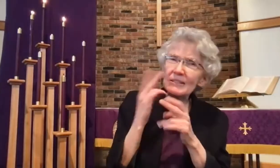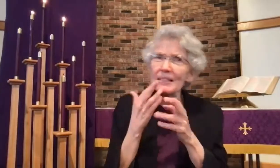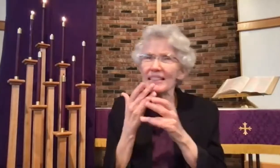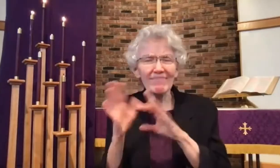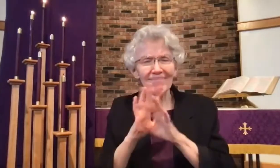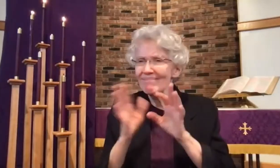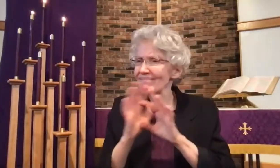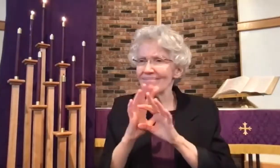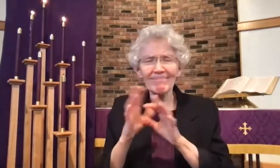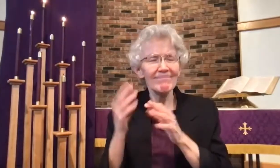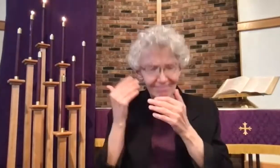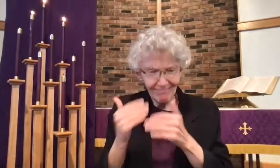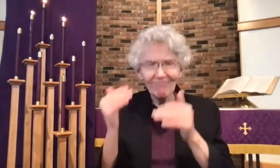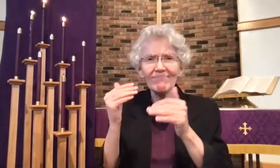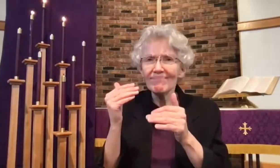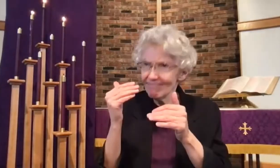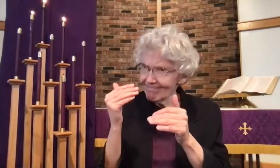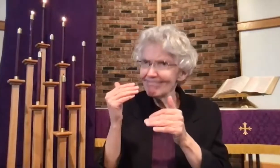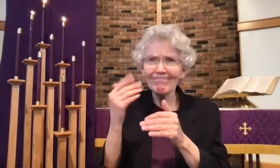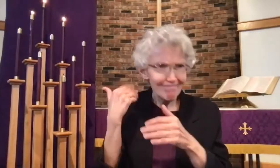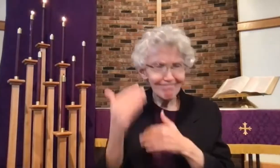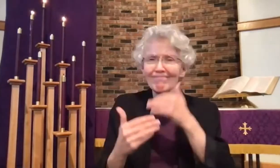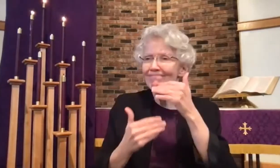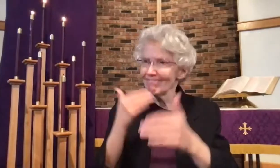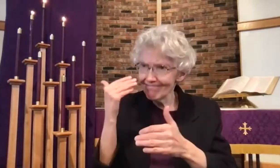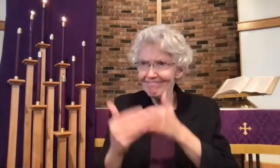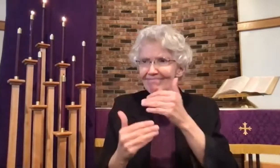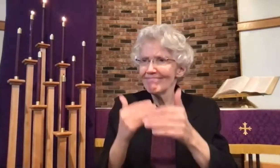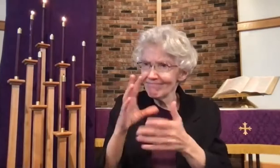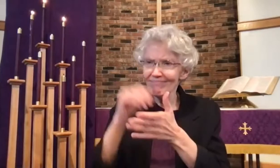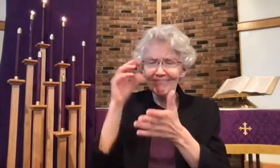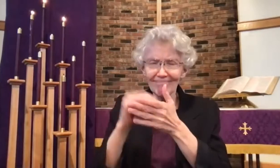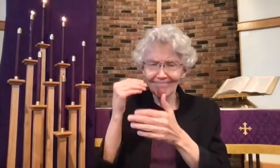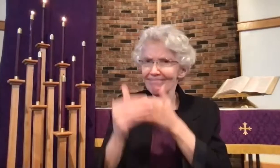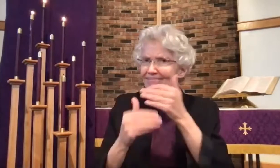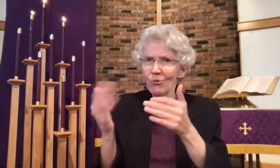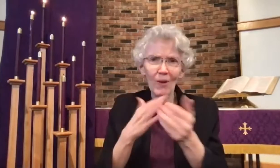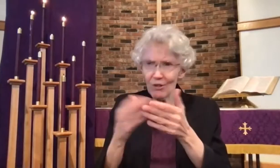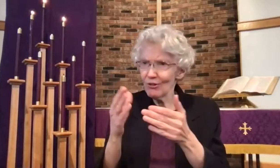And don't sit and wonder and wait for something to happen. Just get out there